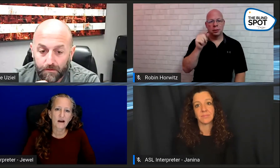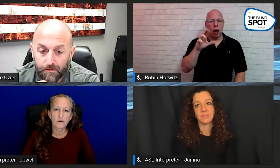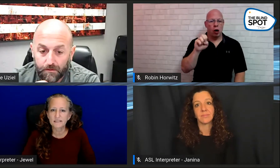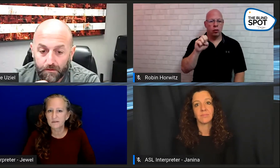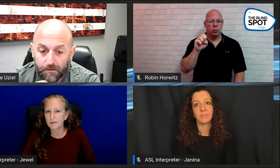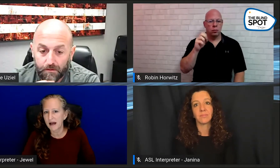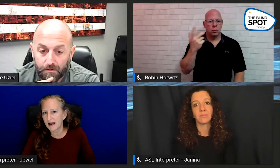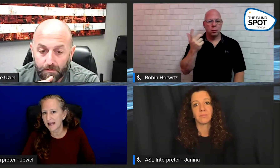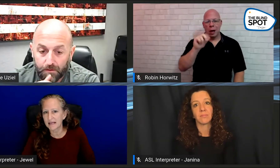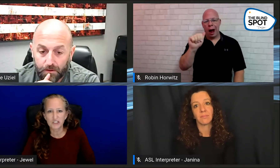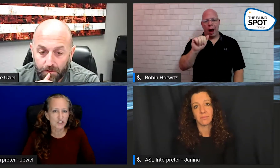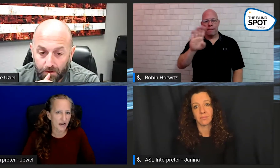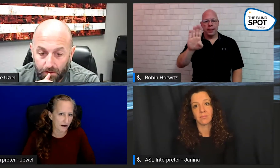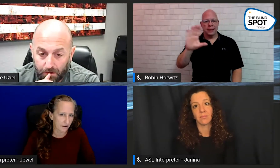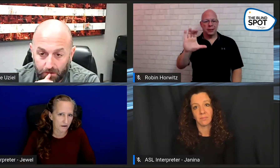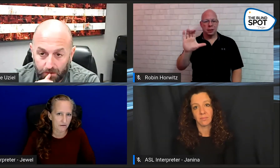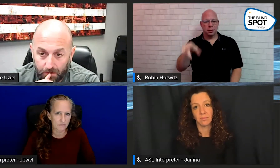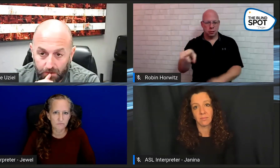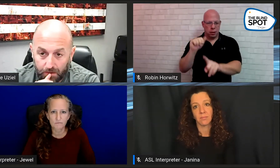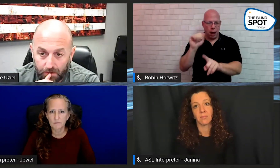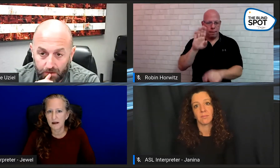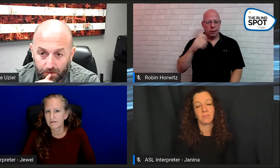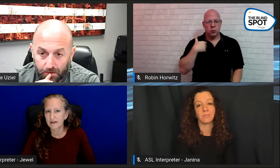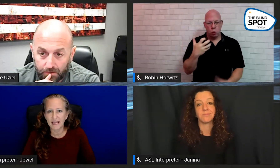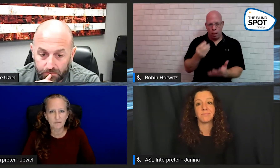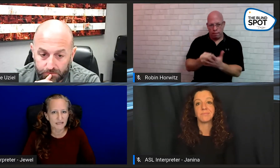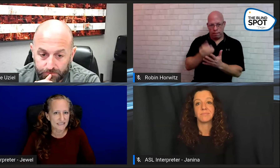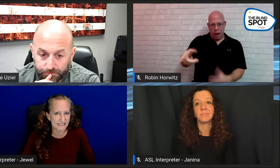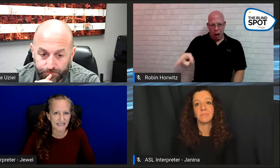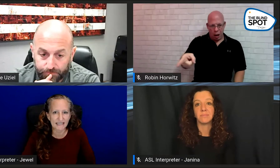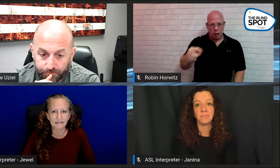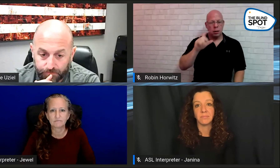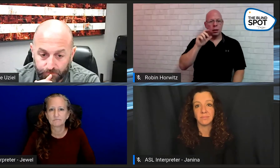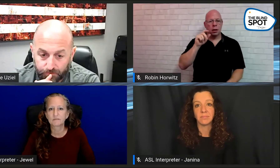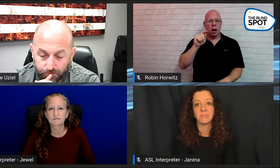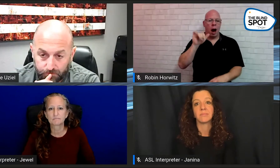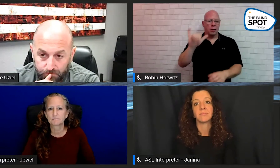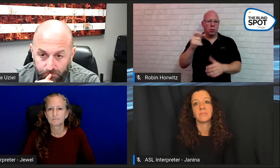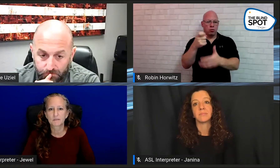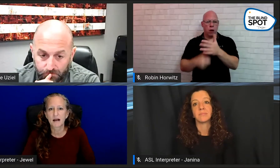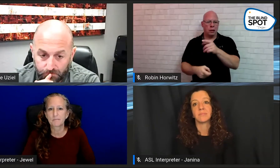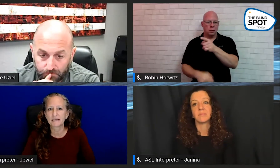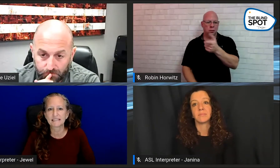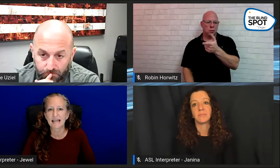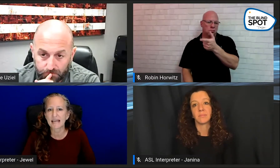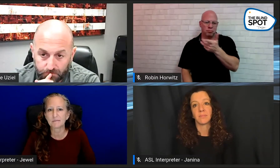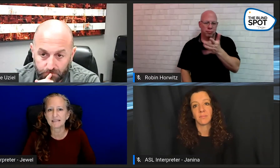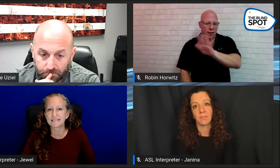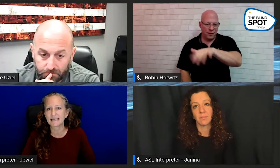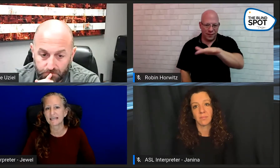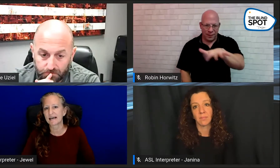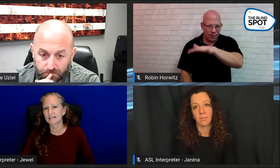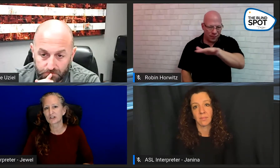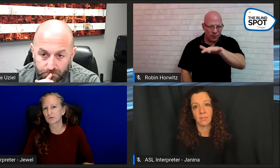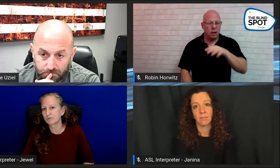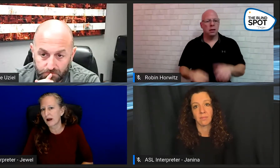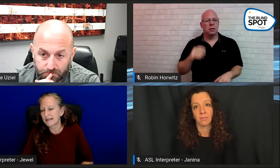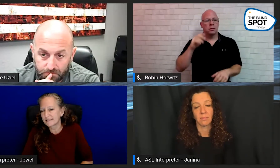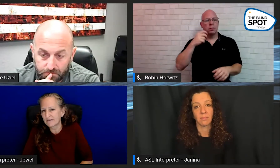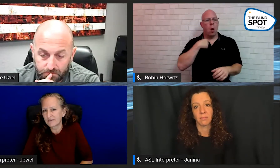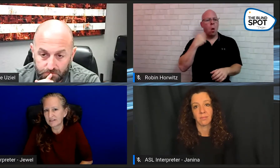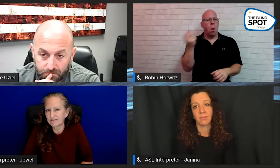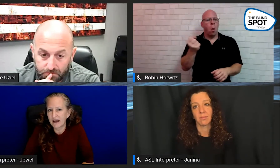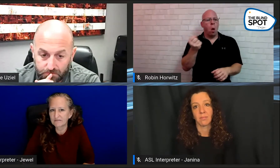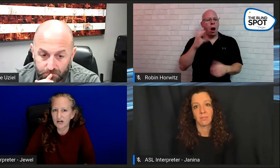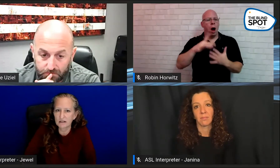If I want to buy a share of ABC, company ABC at a certain price,